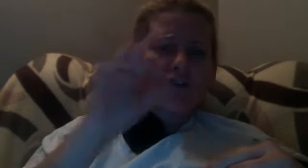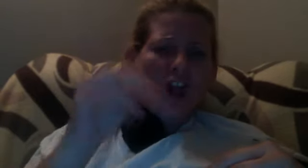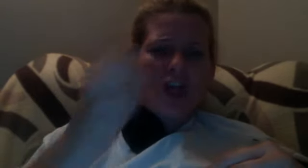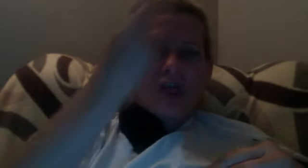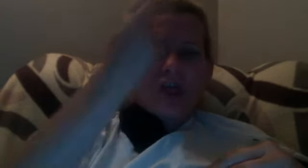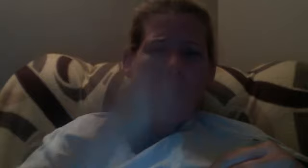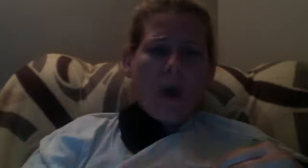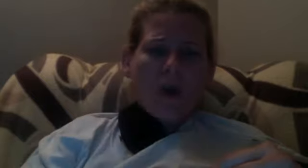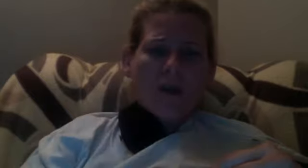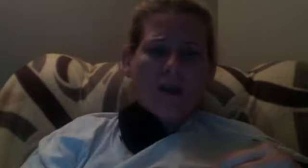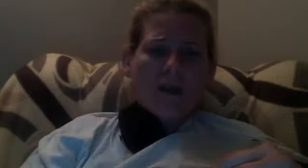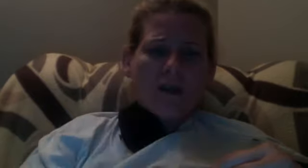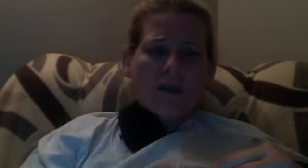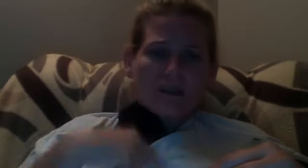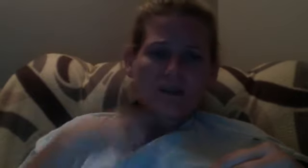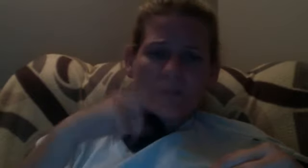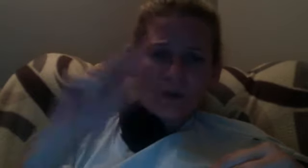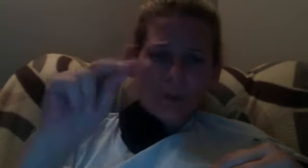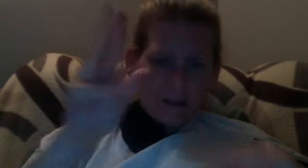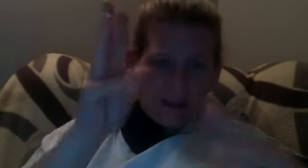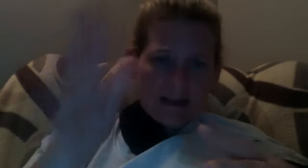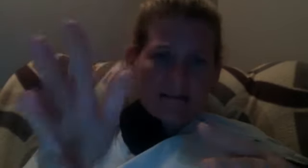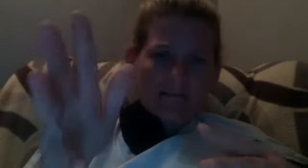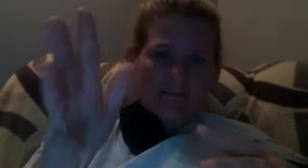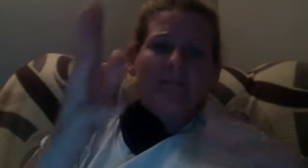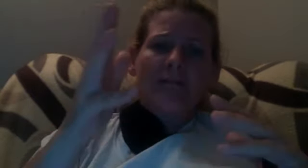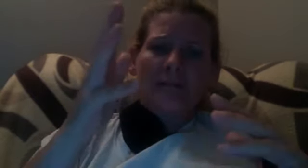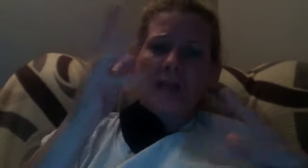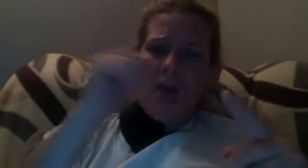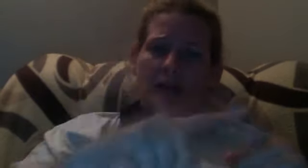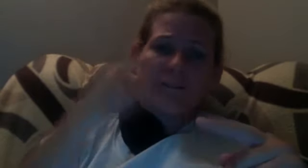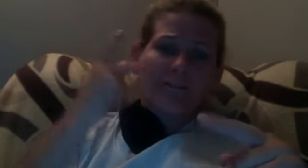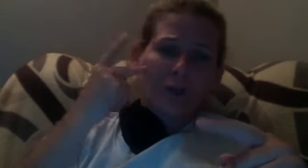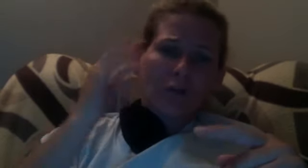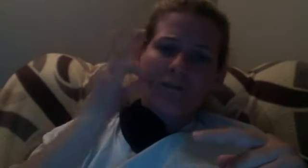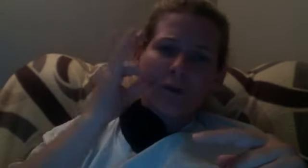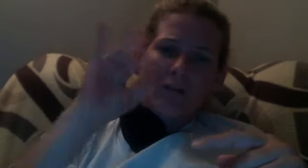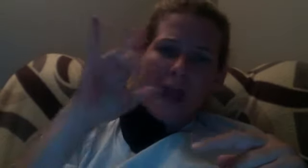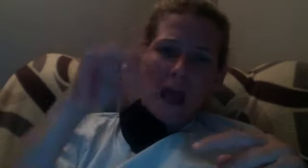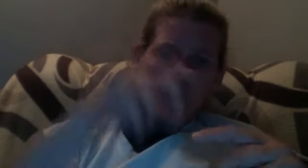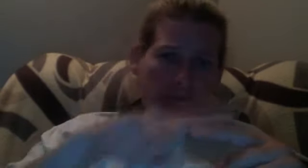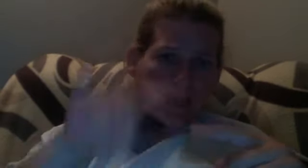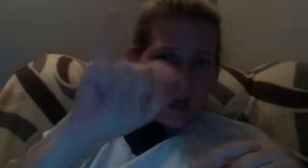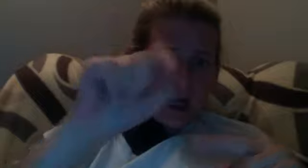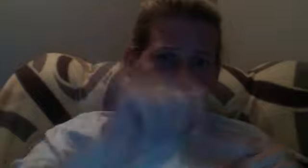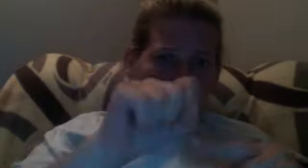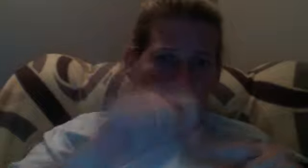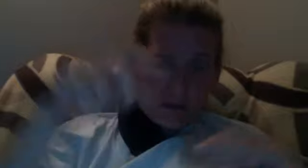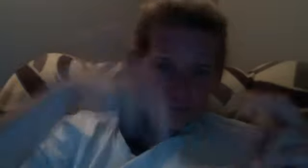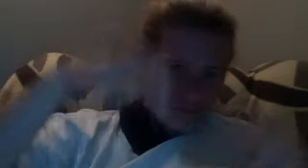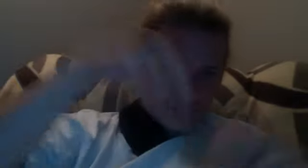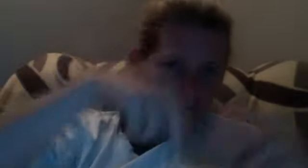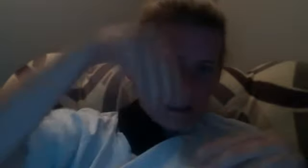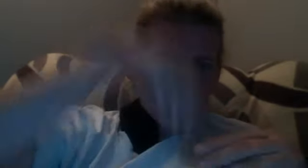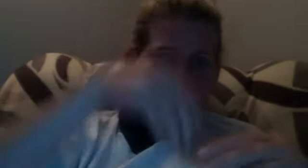$400. I'm just hoping Brandy doesn't want to keep it. I mean, it doesn't do me any good to hang on to things. I got to move them. I got to get them out of the store. I got to get them sold. And I got to